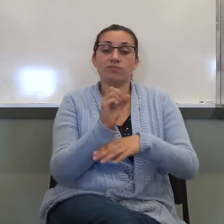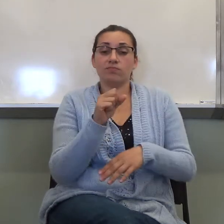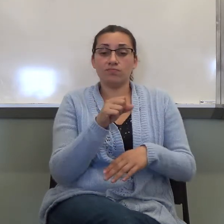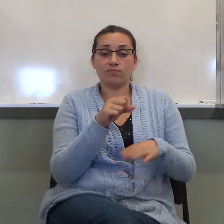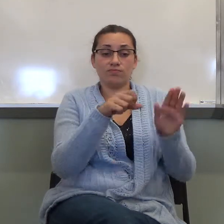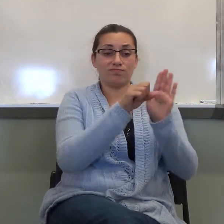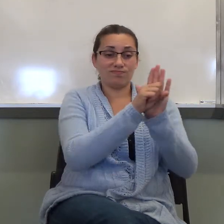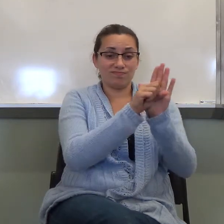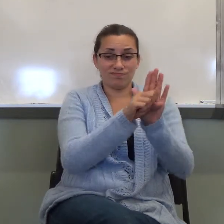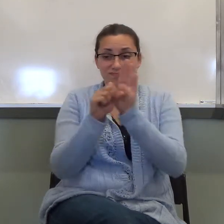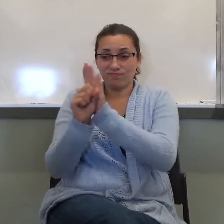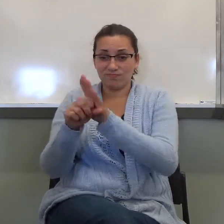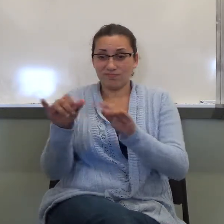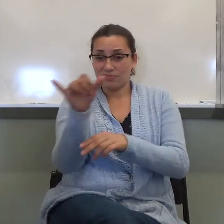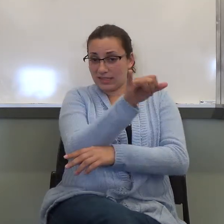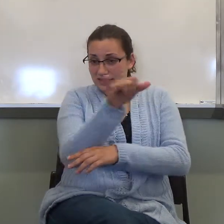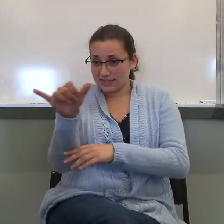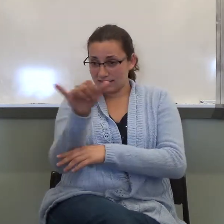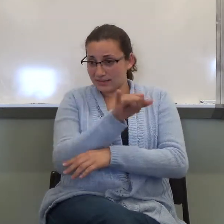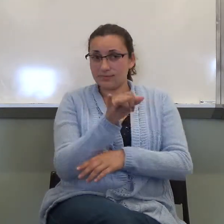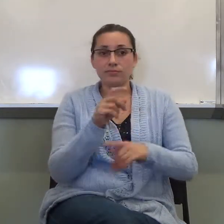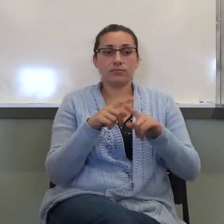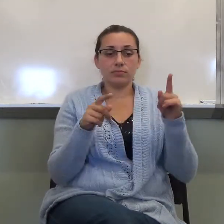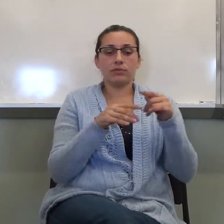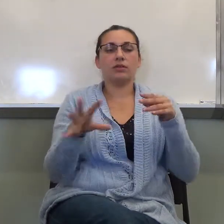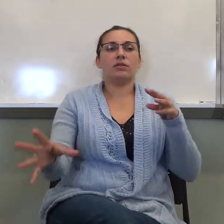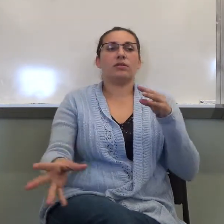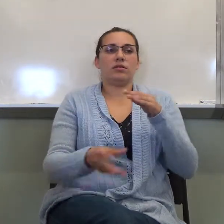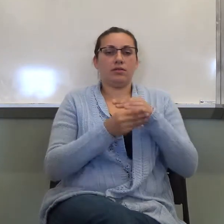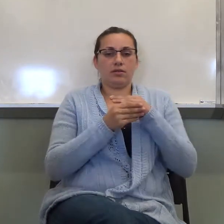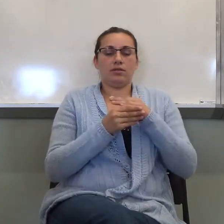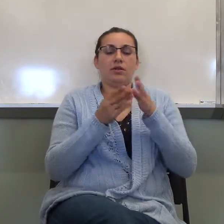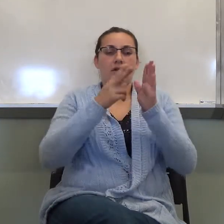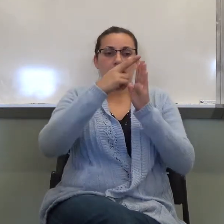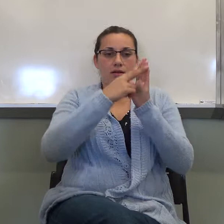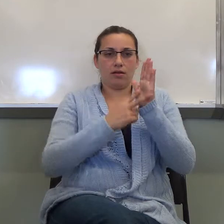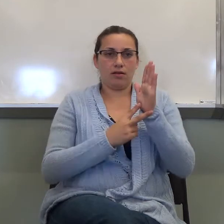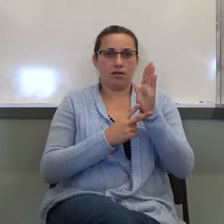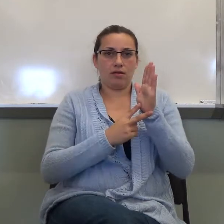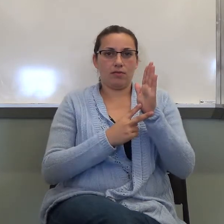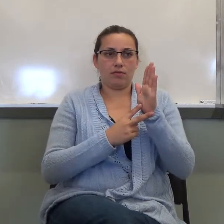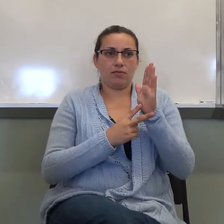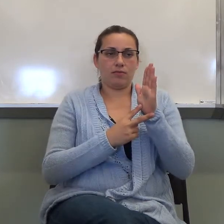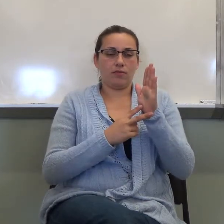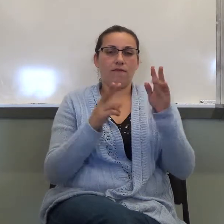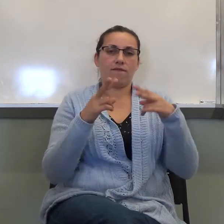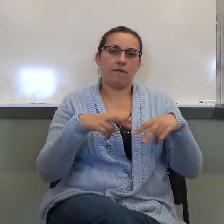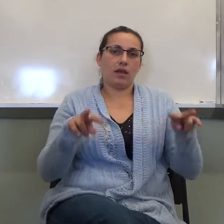add the two absolute values, which is going to give you a 9, attach the common sign, and you get -9/11.